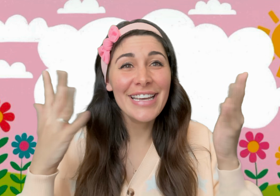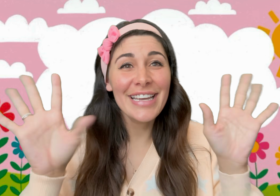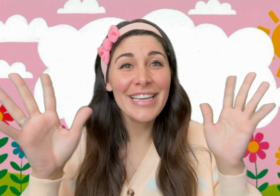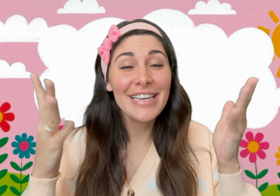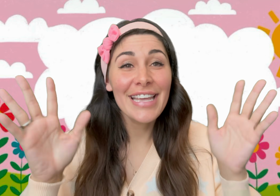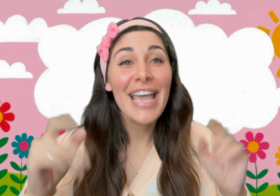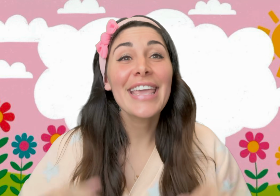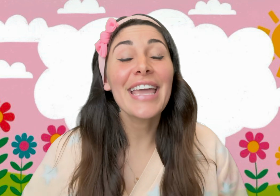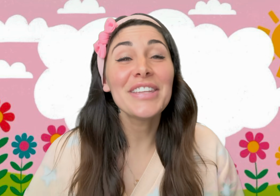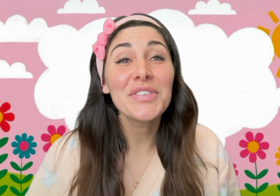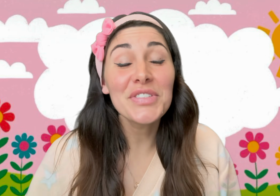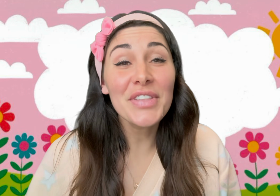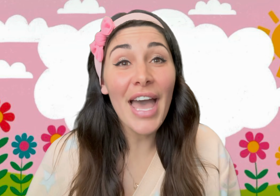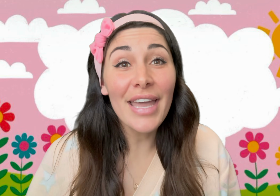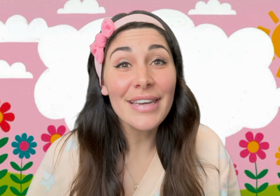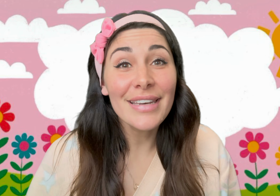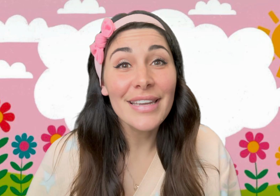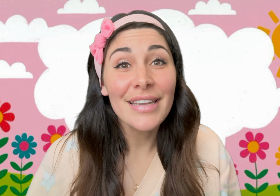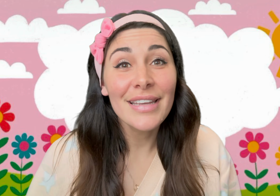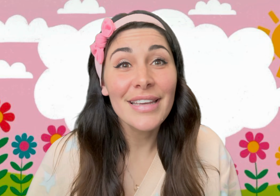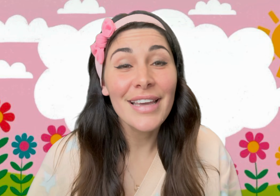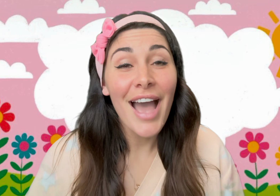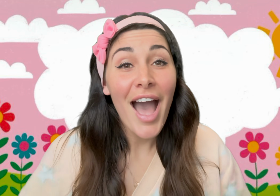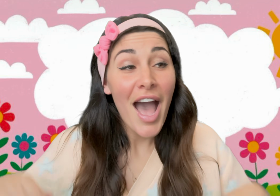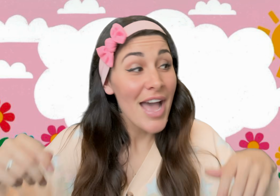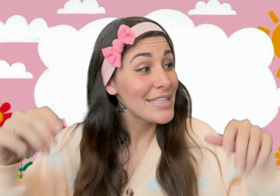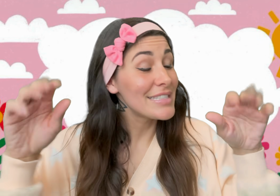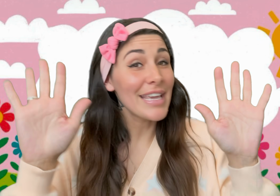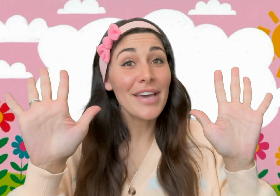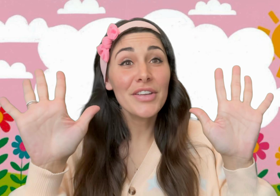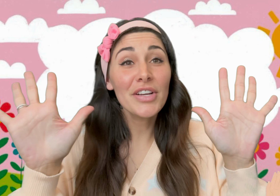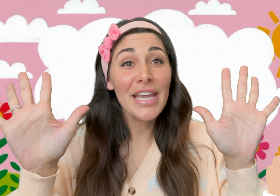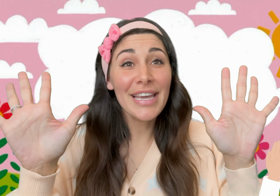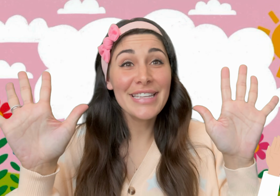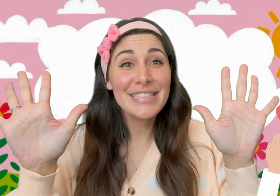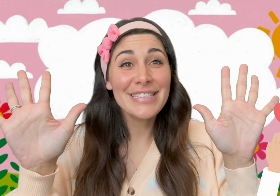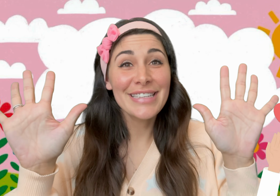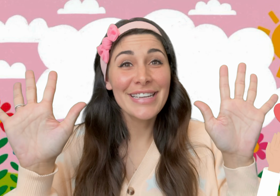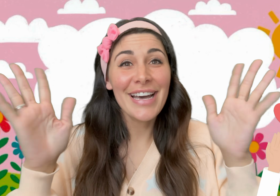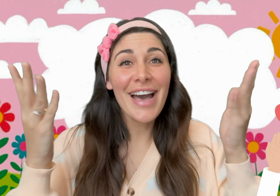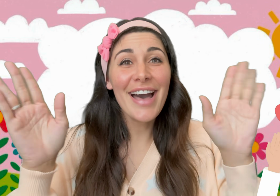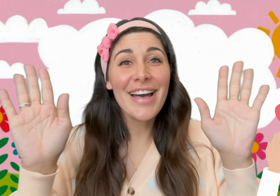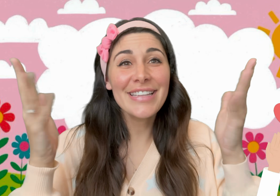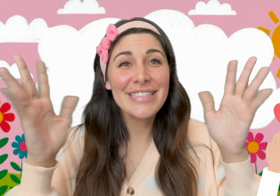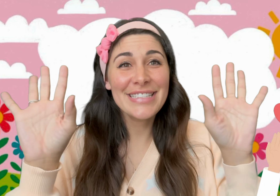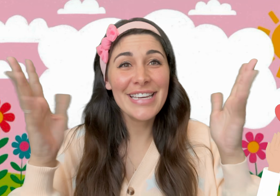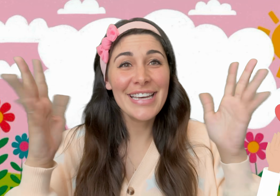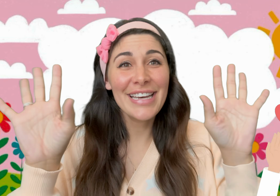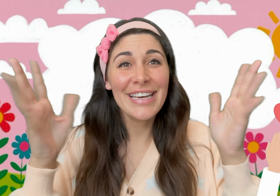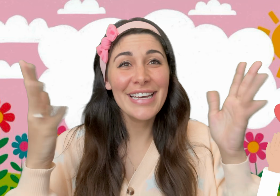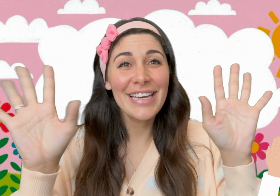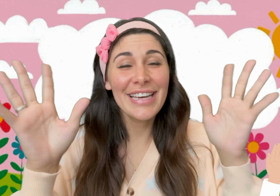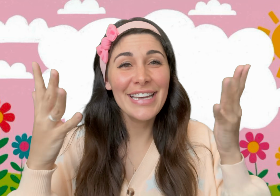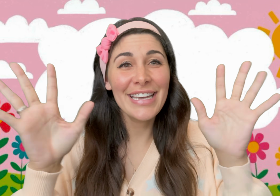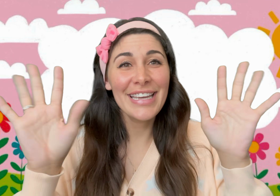done. Can you do that? Take out your hands. All